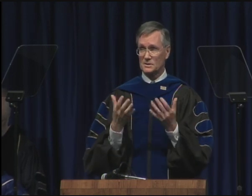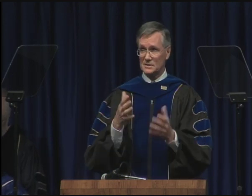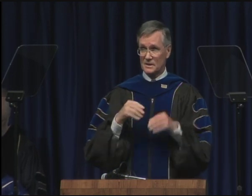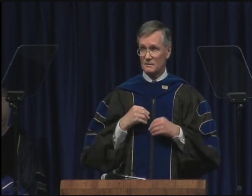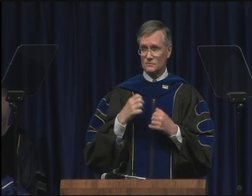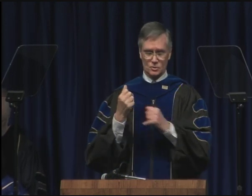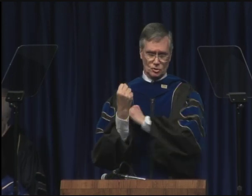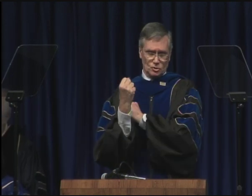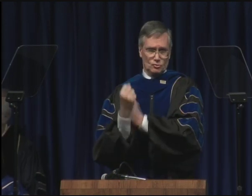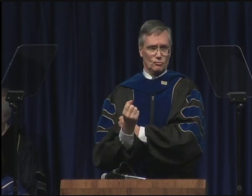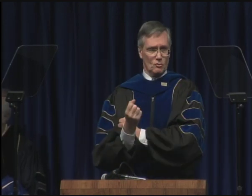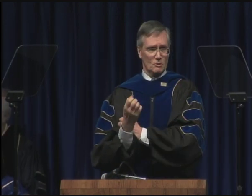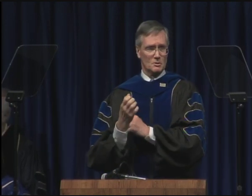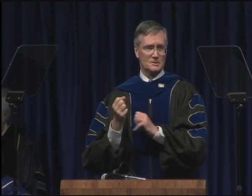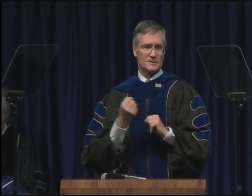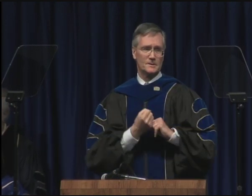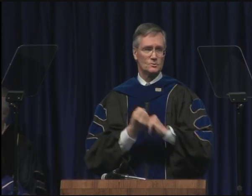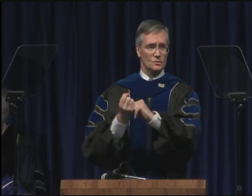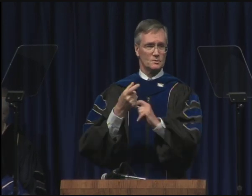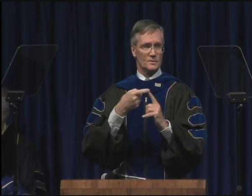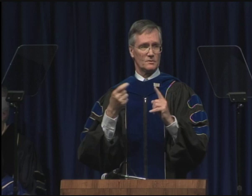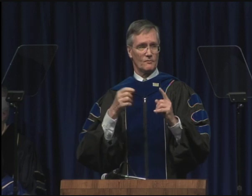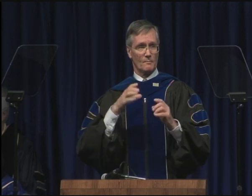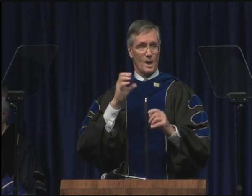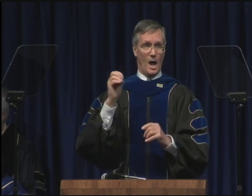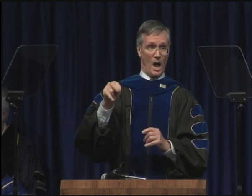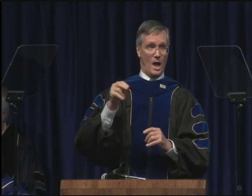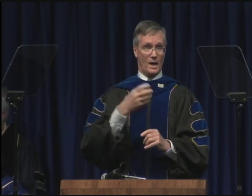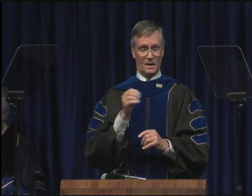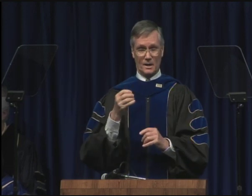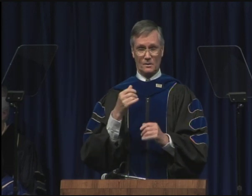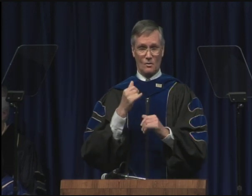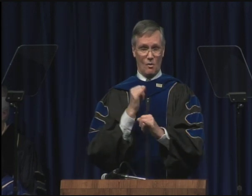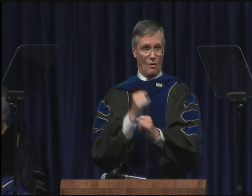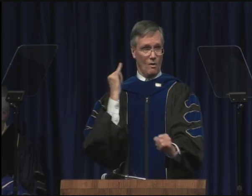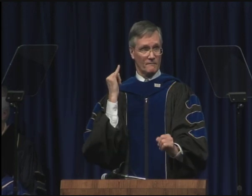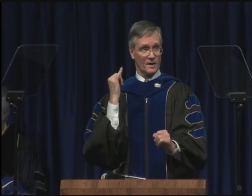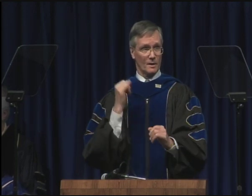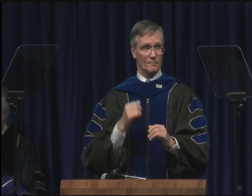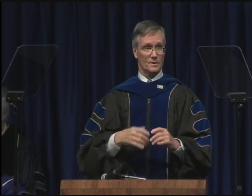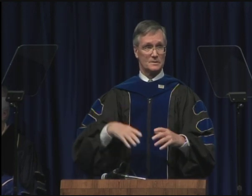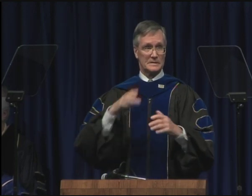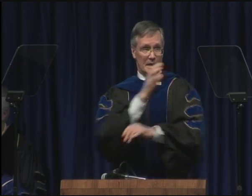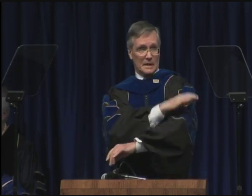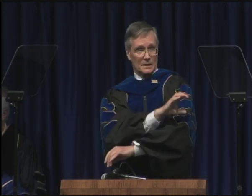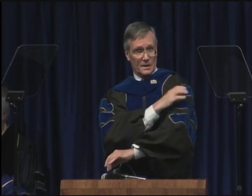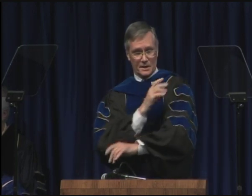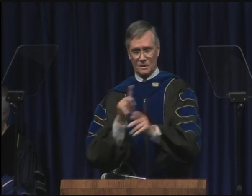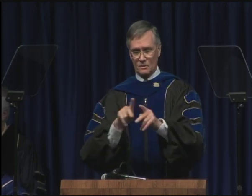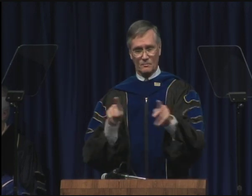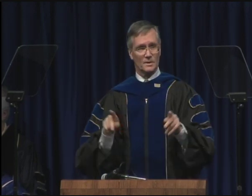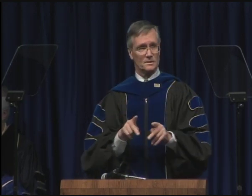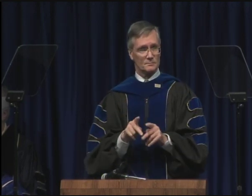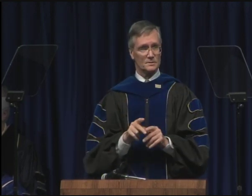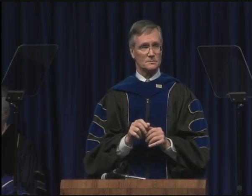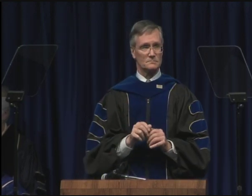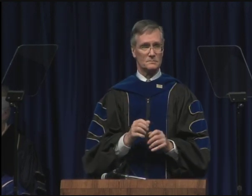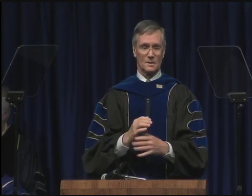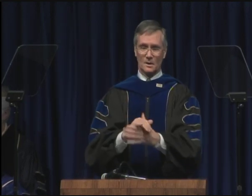and has received strong endorsements from on and off-campus clinical placements.